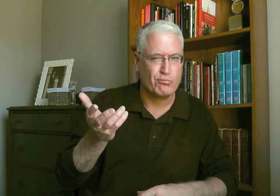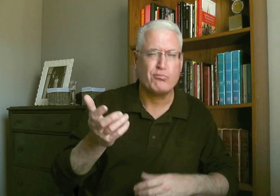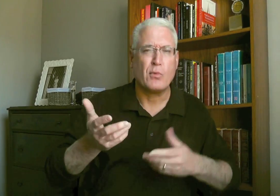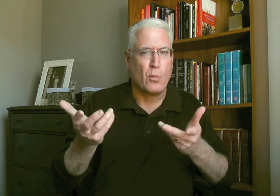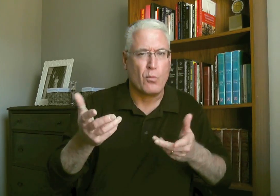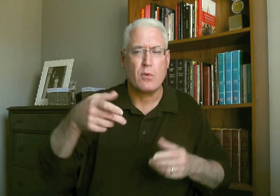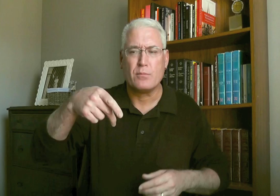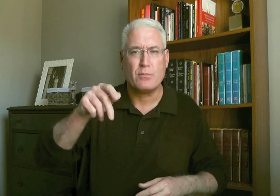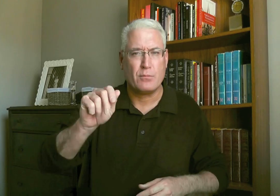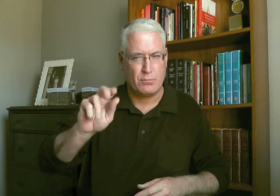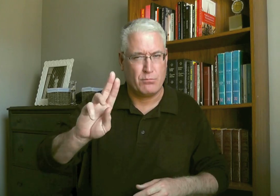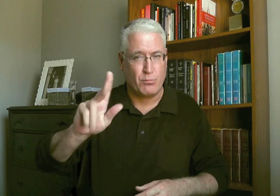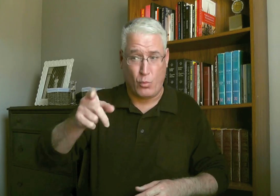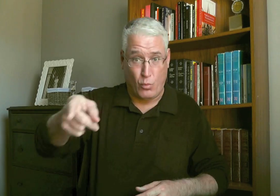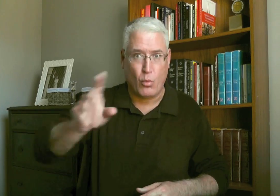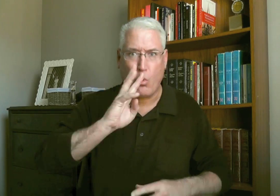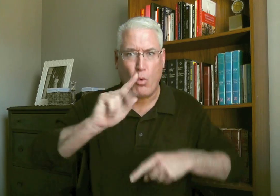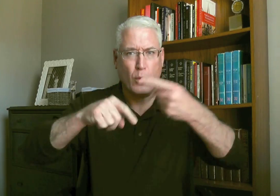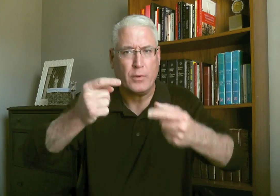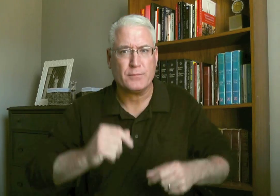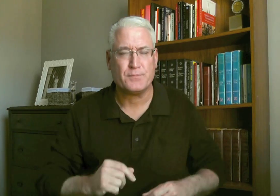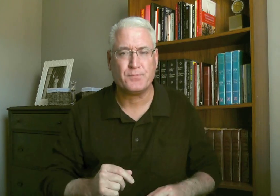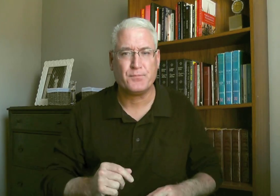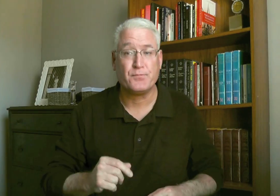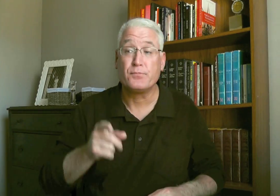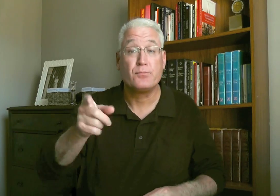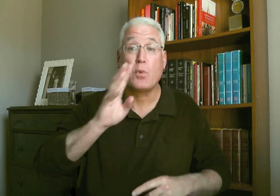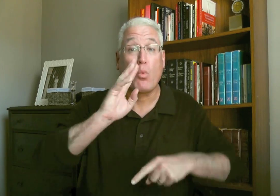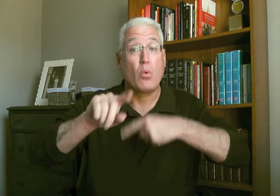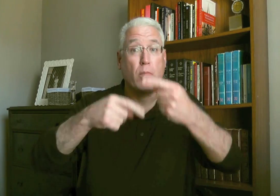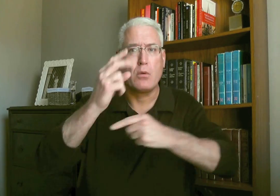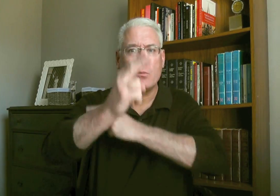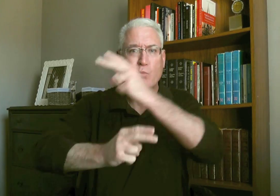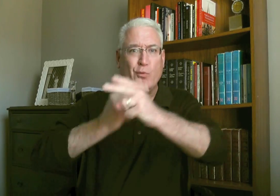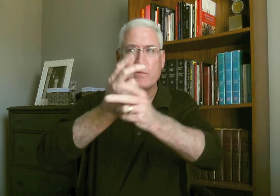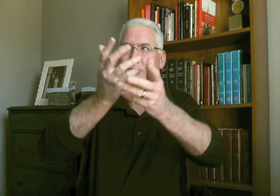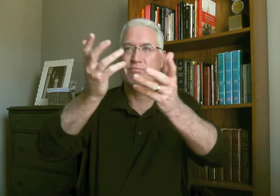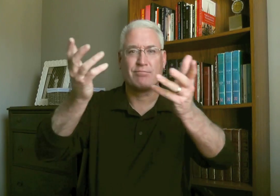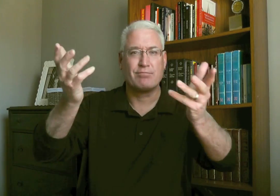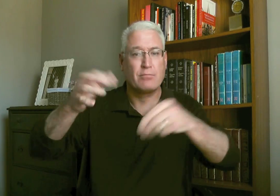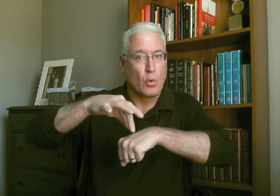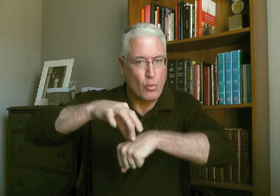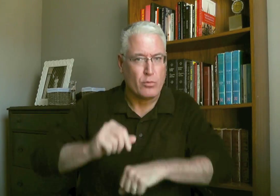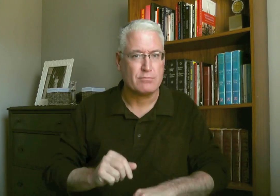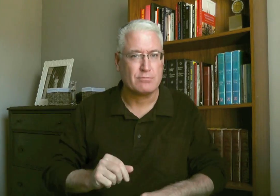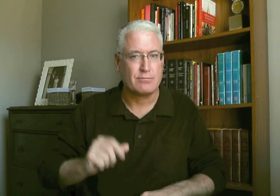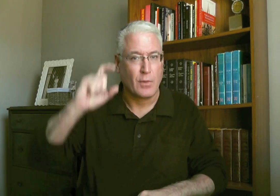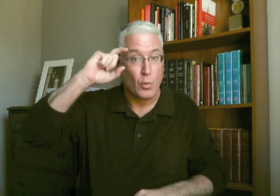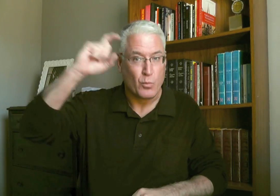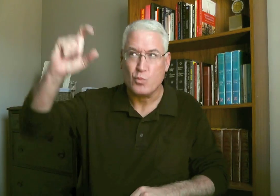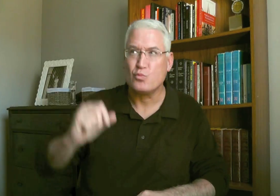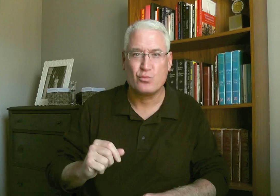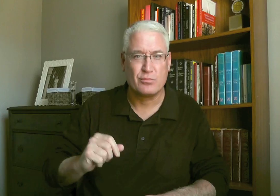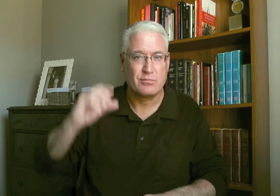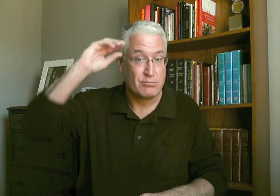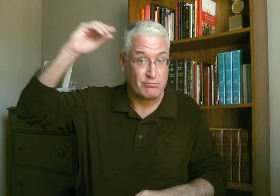Creation waits? What's Paul talking about? He's talking about the universe, the earth, the moon,